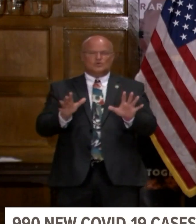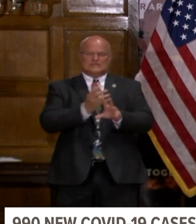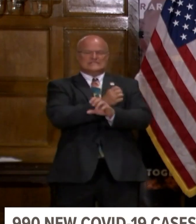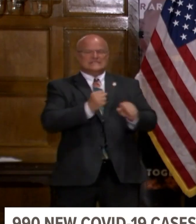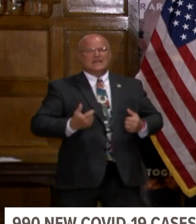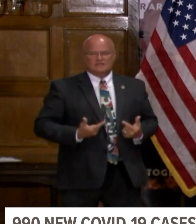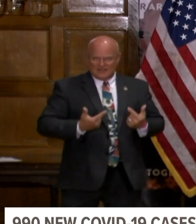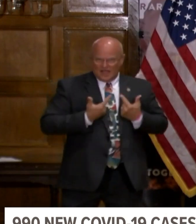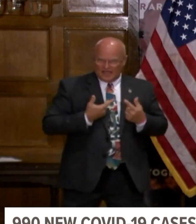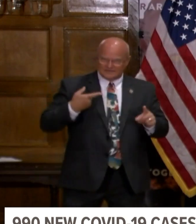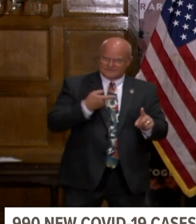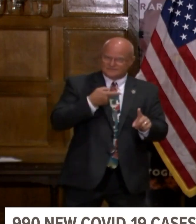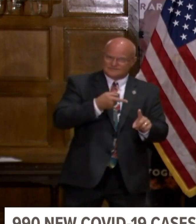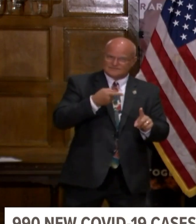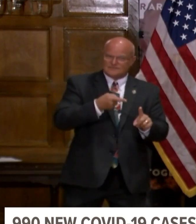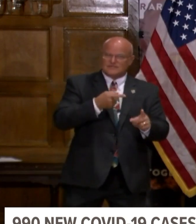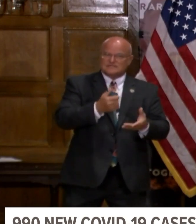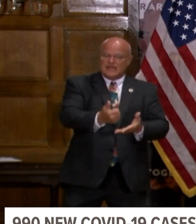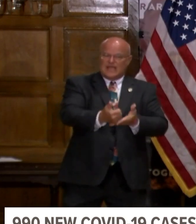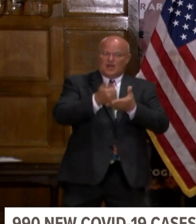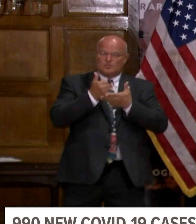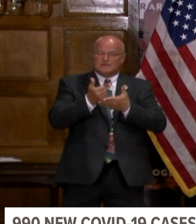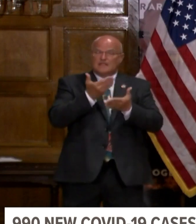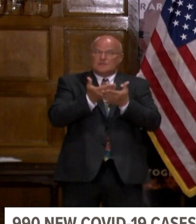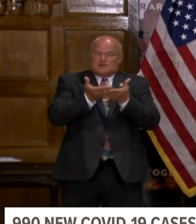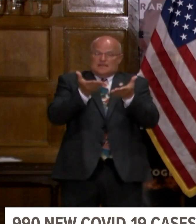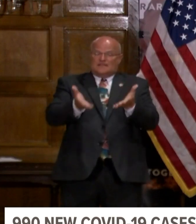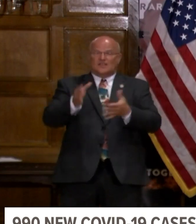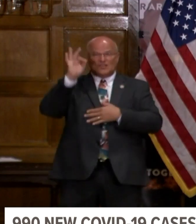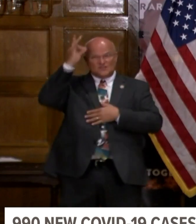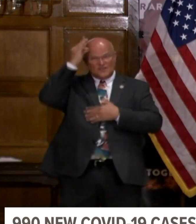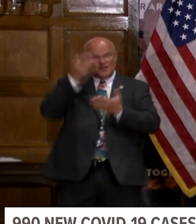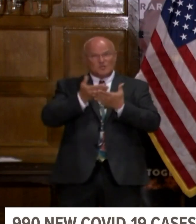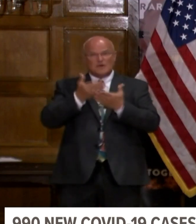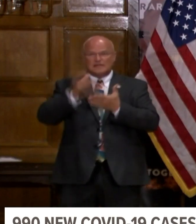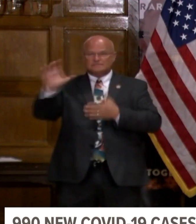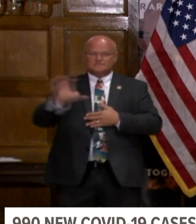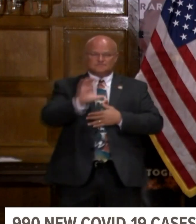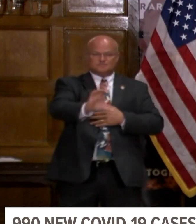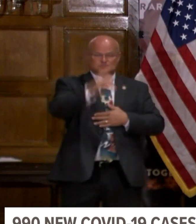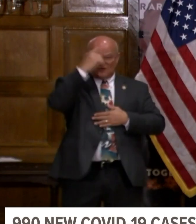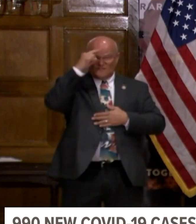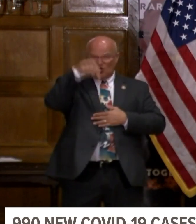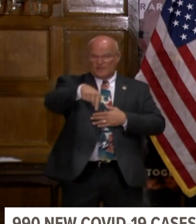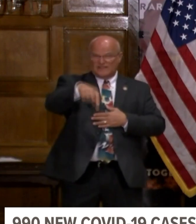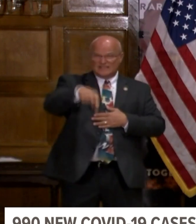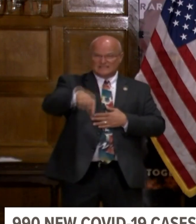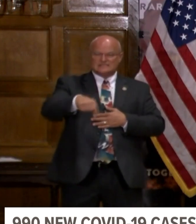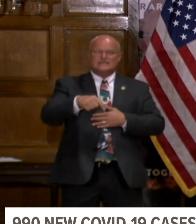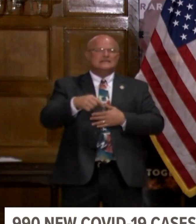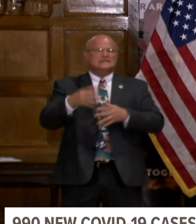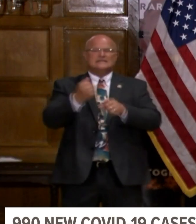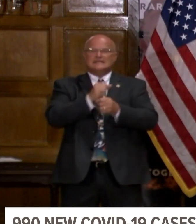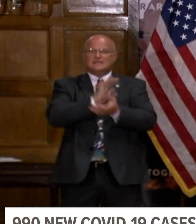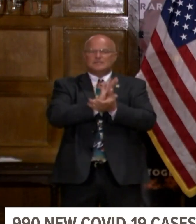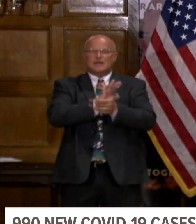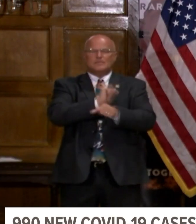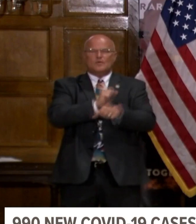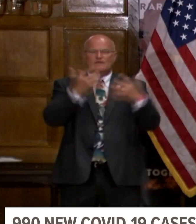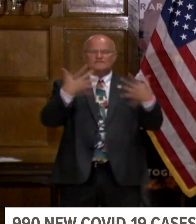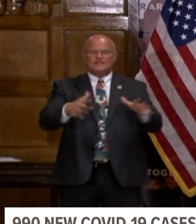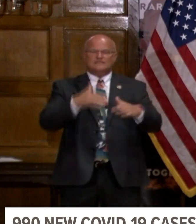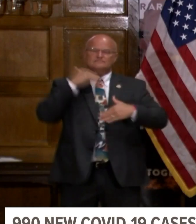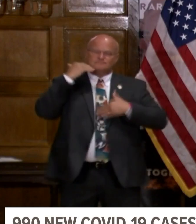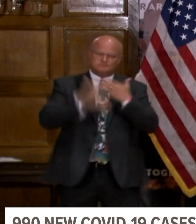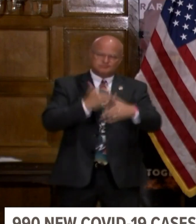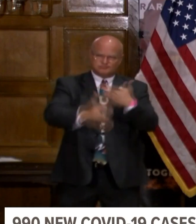lives. So help us out. The money is there. It's federal money that's been allocated for this. Let's simply get the paperwork done so we